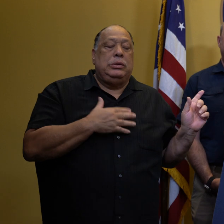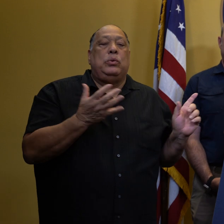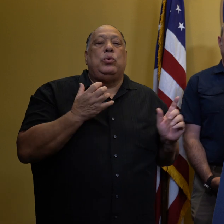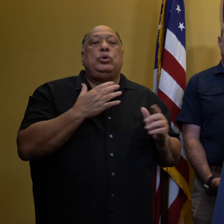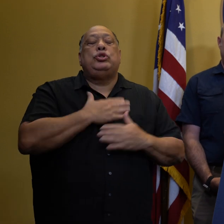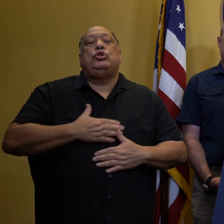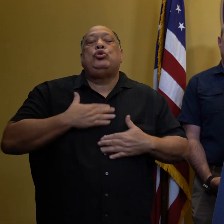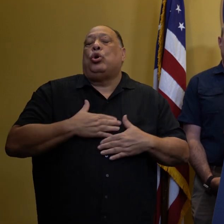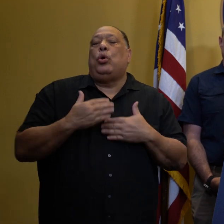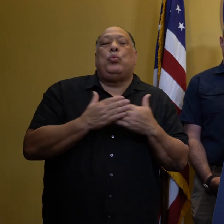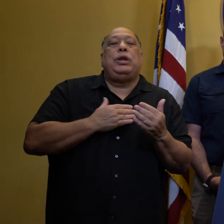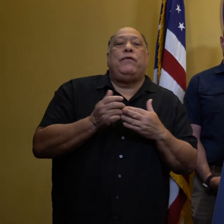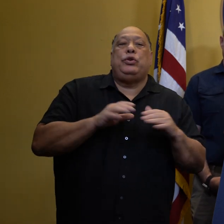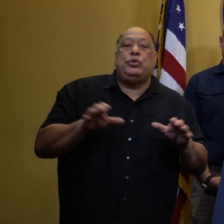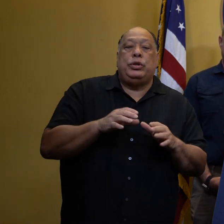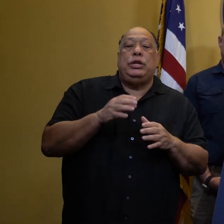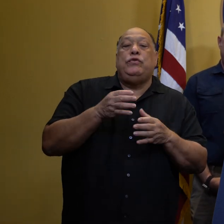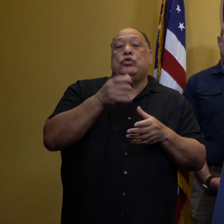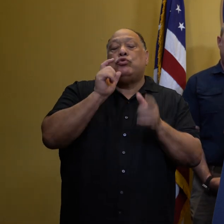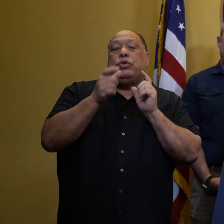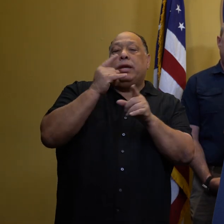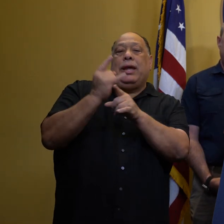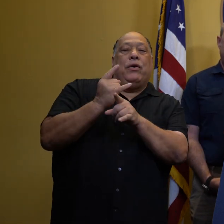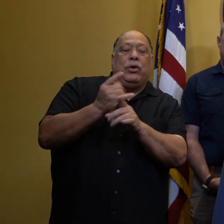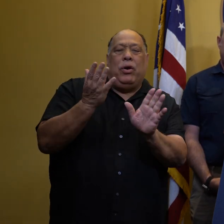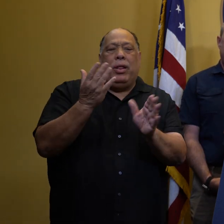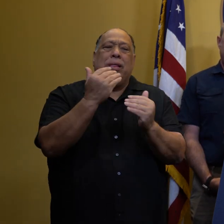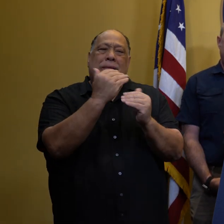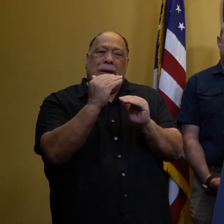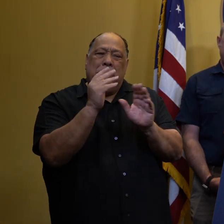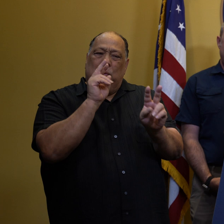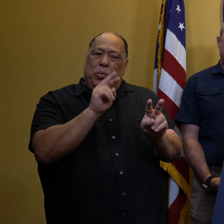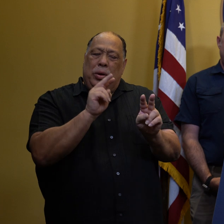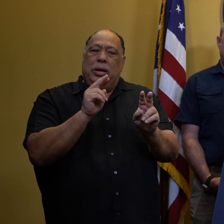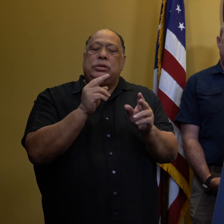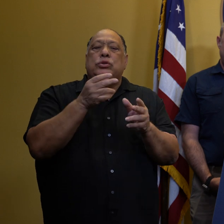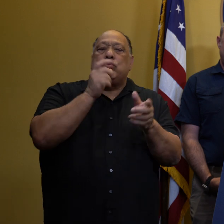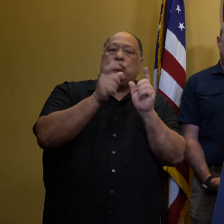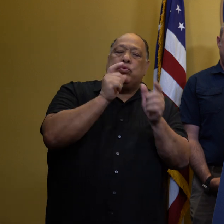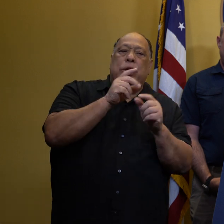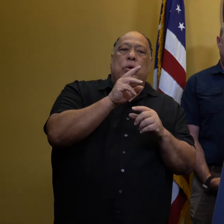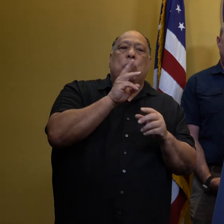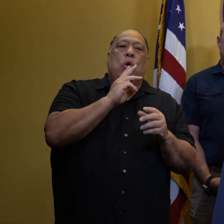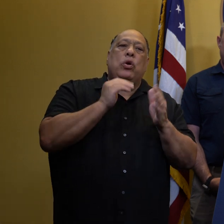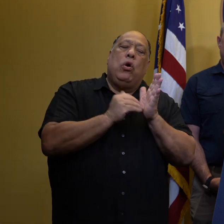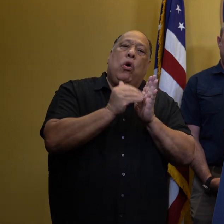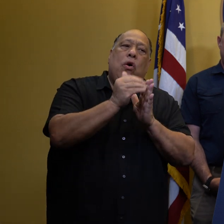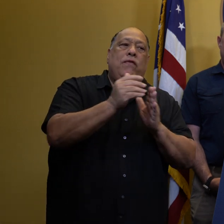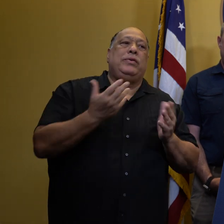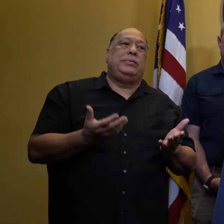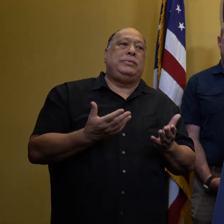enjoy whatever you're doing. So if you're drinking alcohol or whatever, please moderate. Drink water often, right?